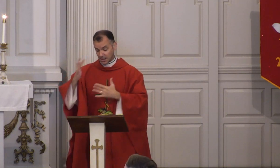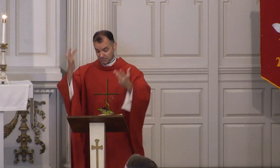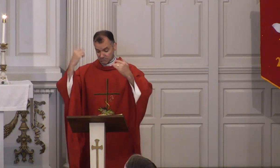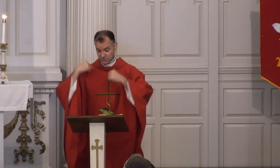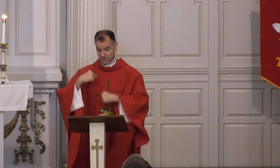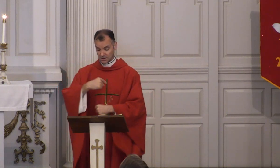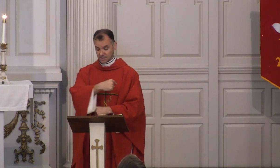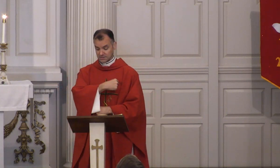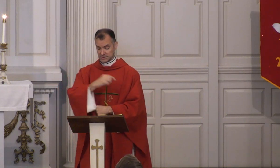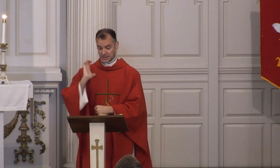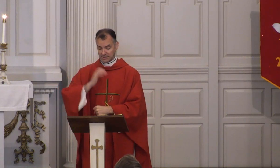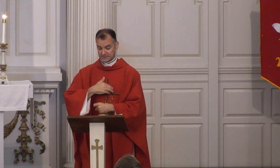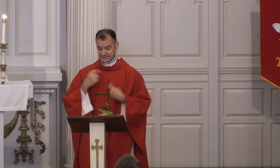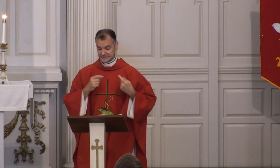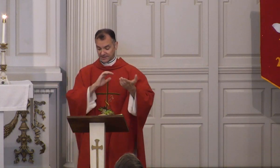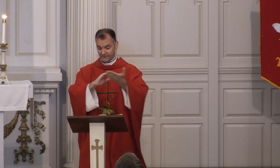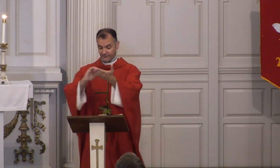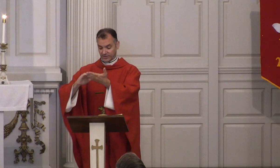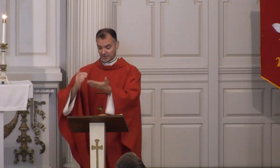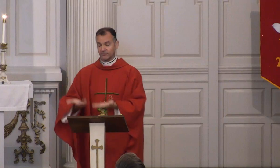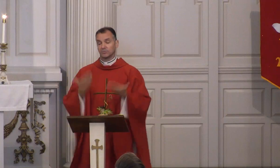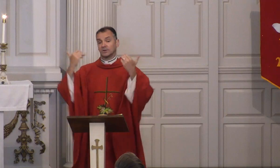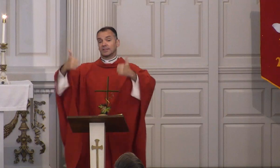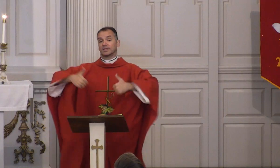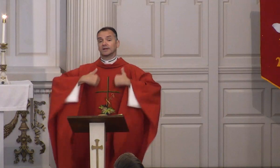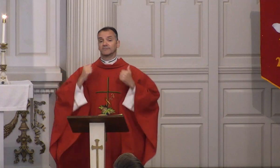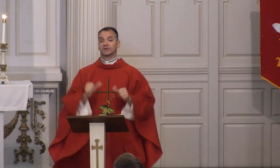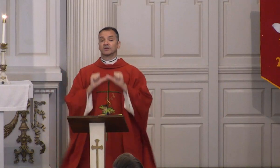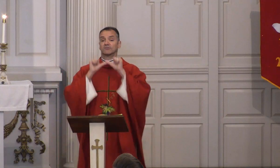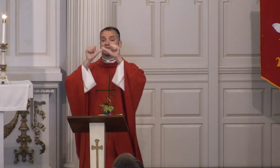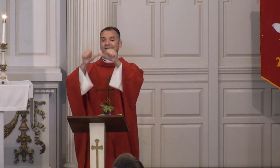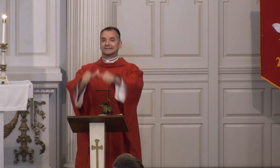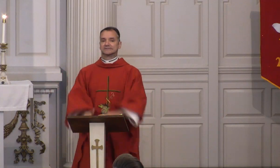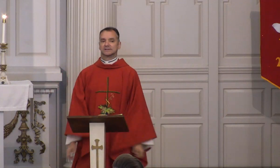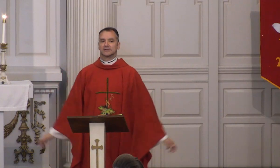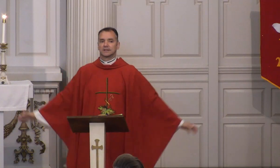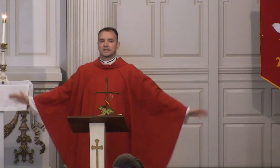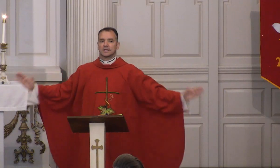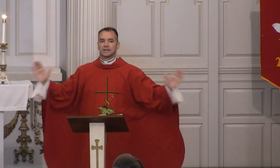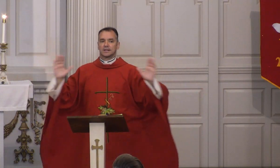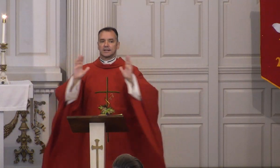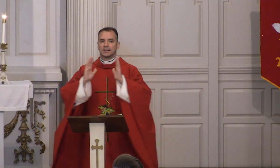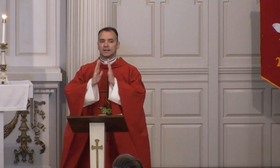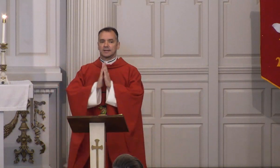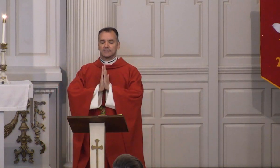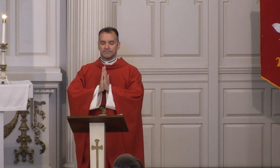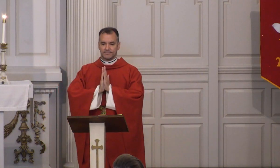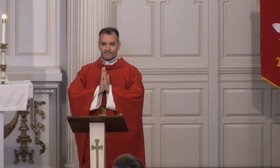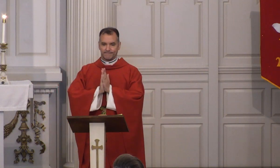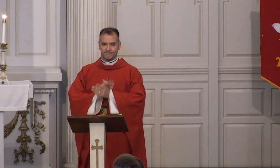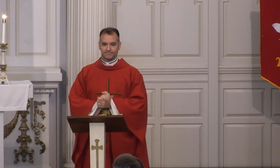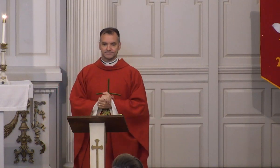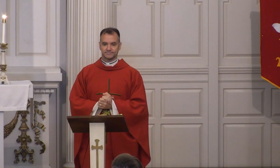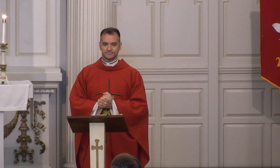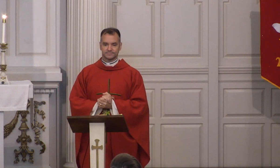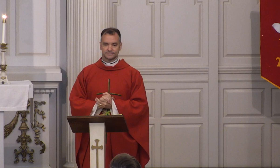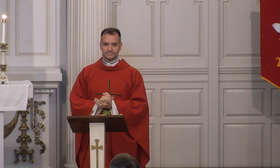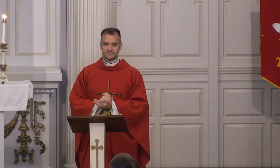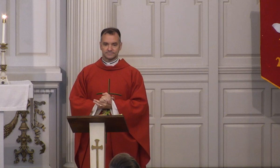May Almighty God have mercy on us, forgive us our sins, and bring us to everlasting life. Amen.